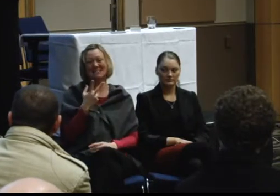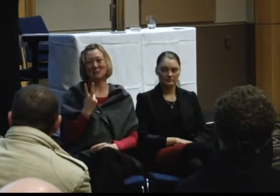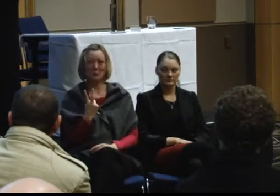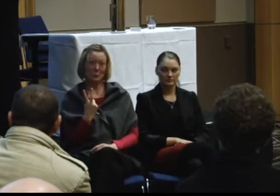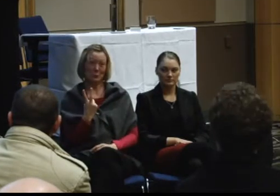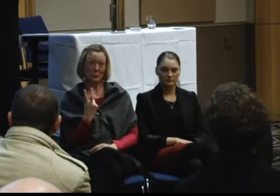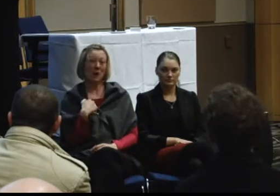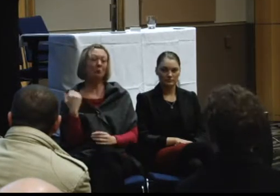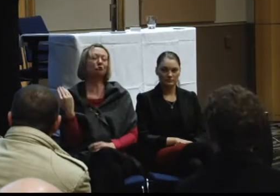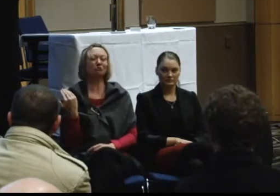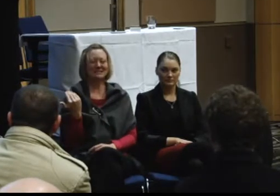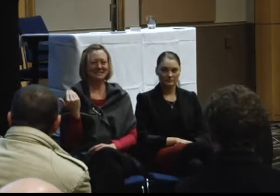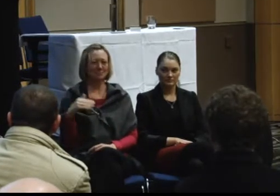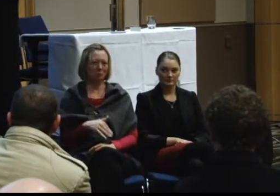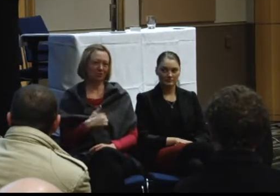immigrant.